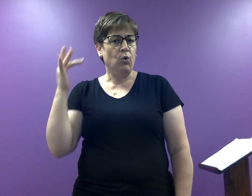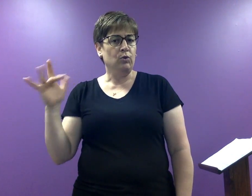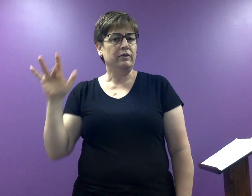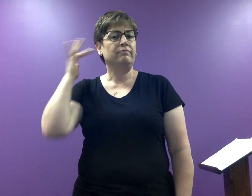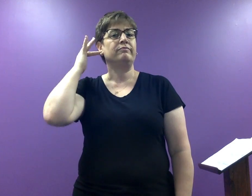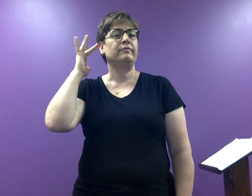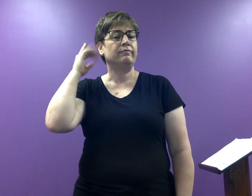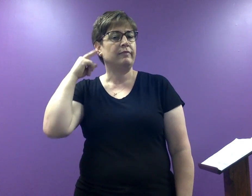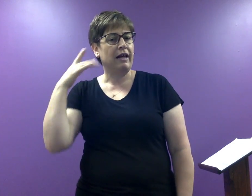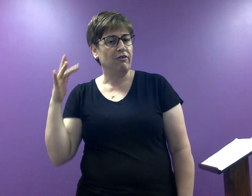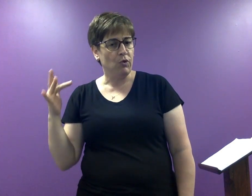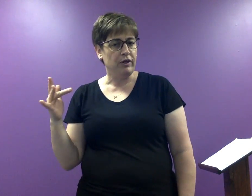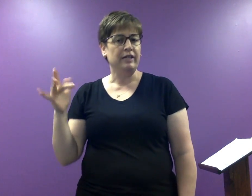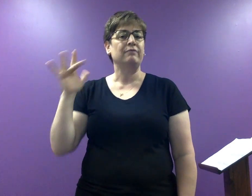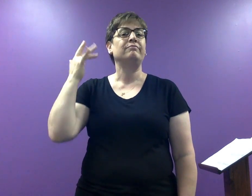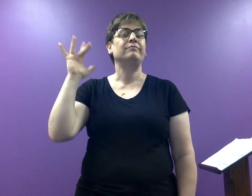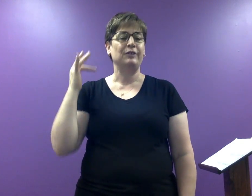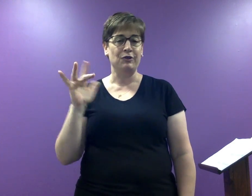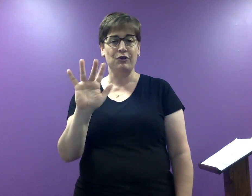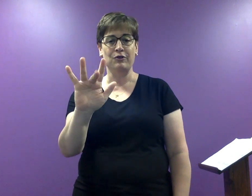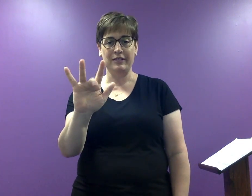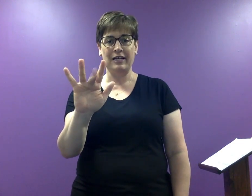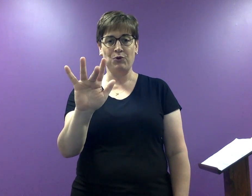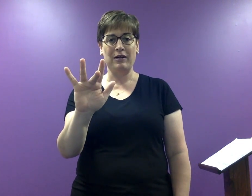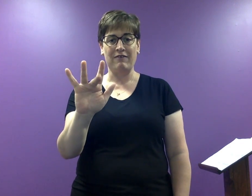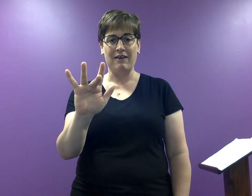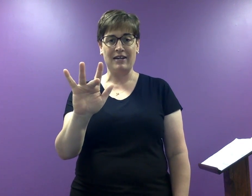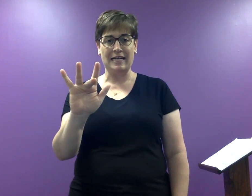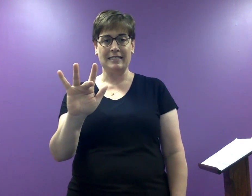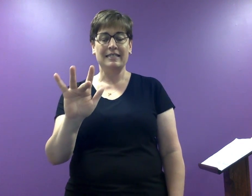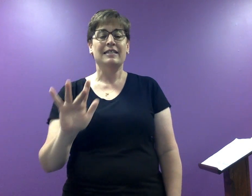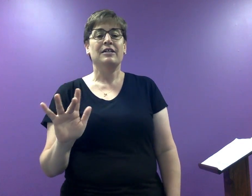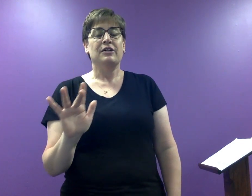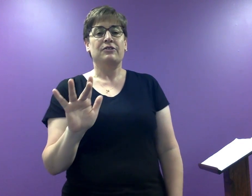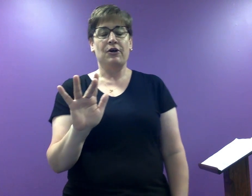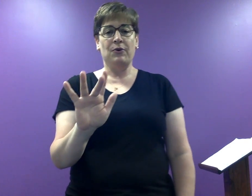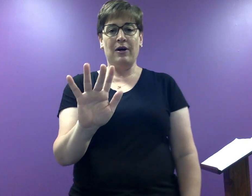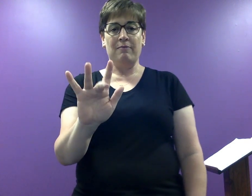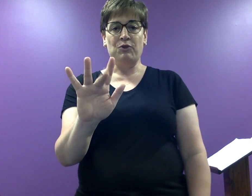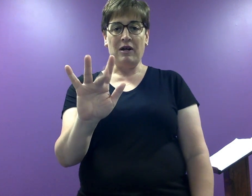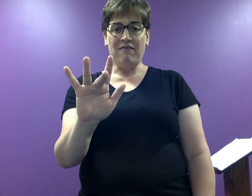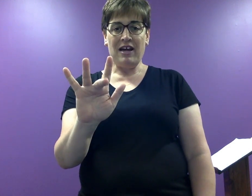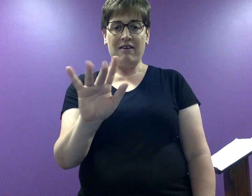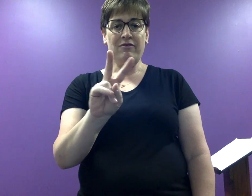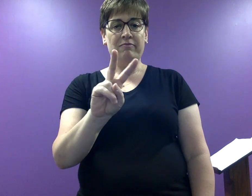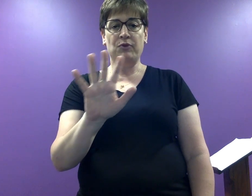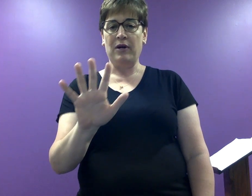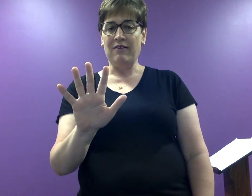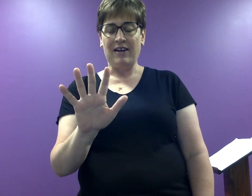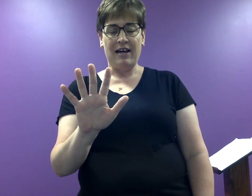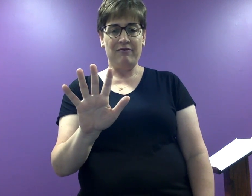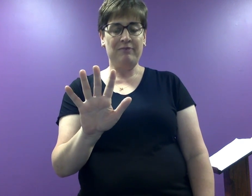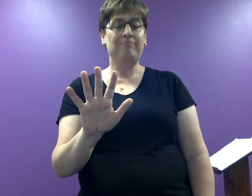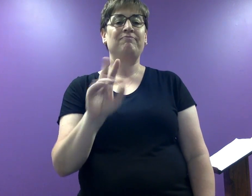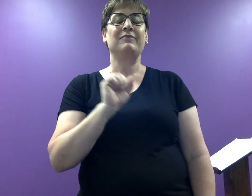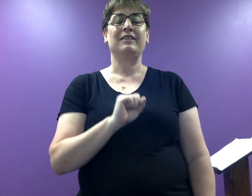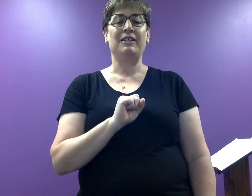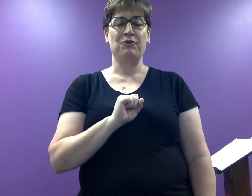gold, California, you're using that 25 hand. So 25, 25, either